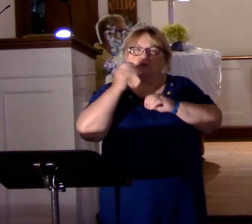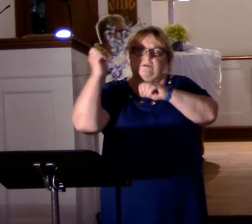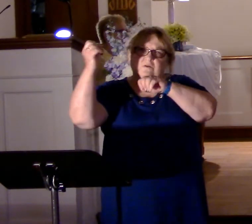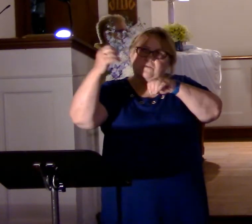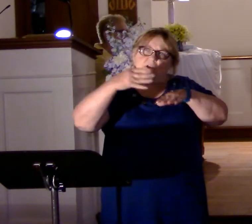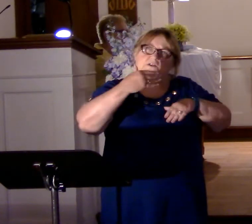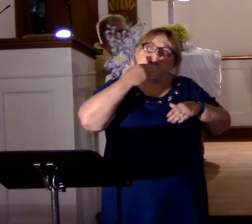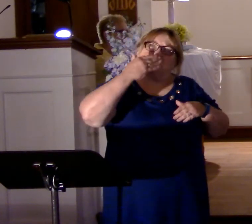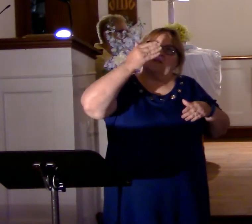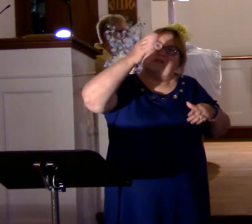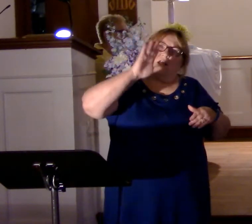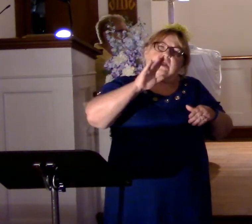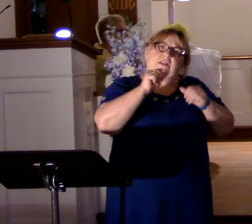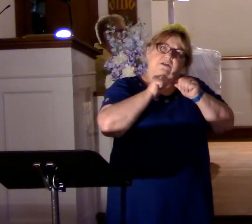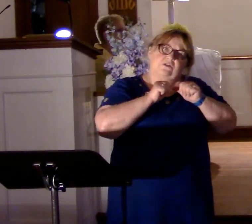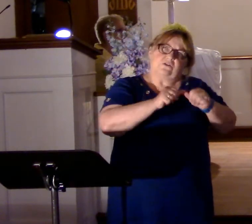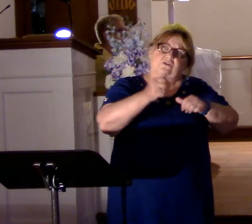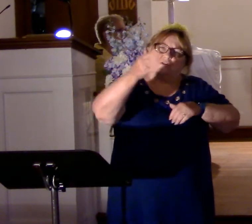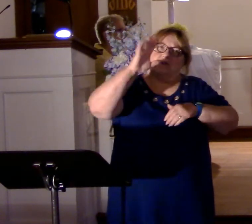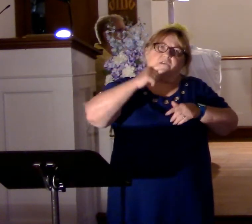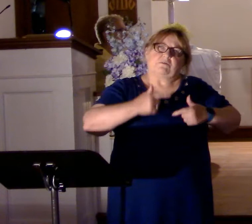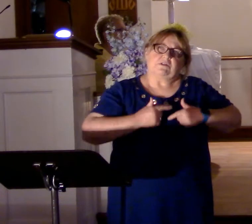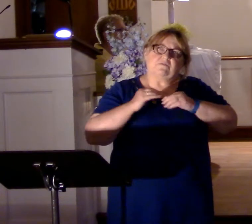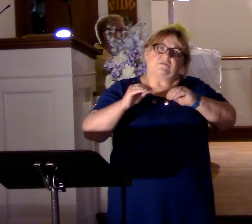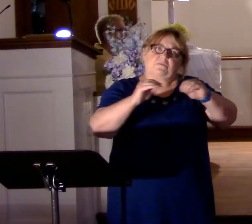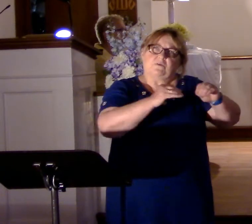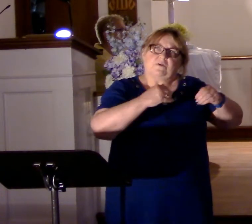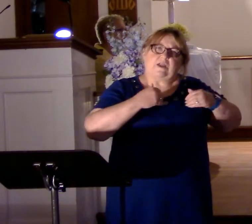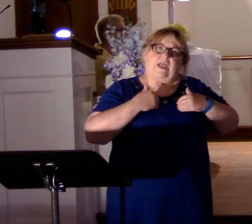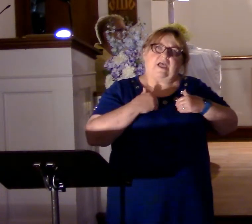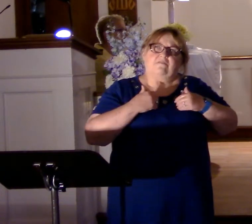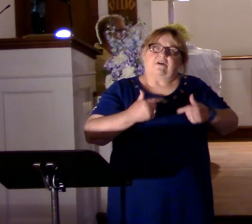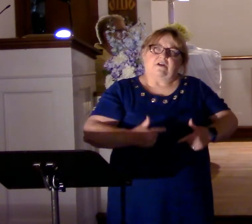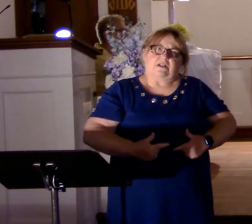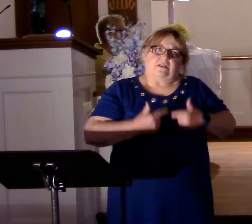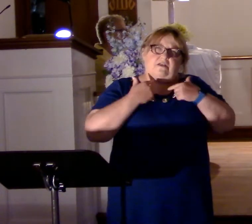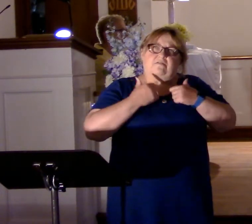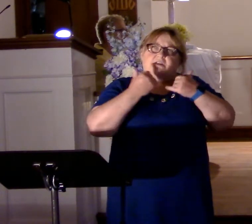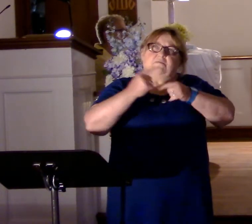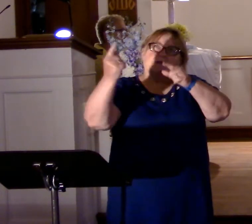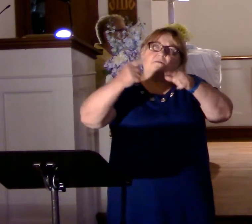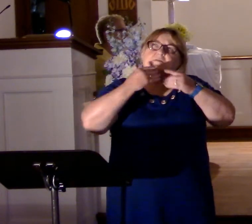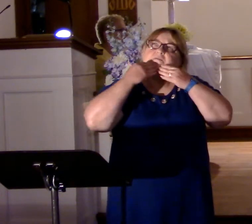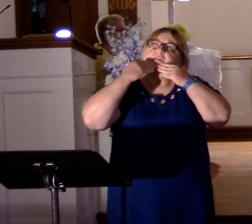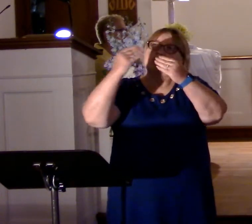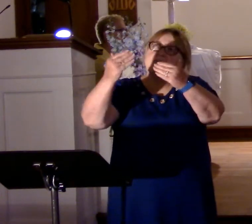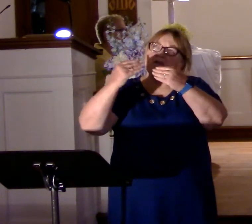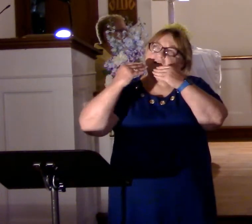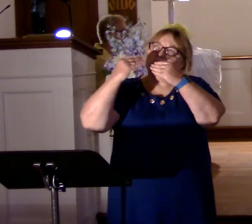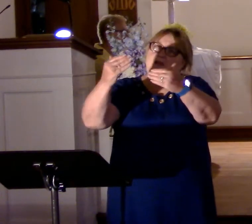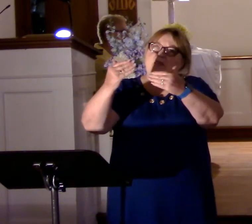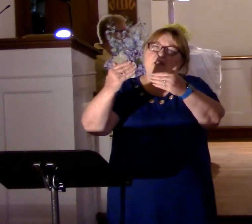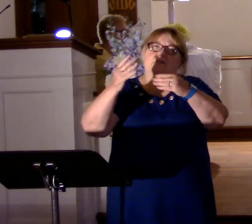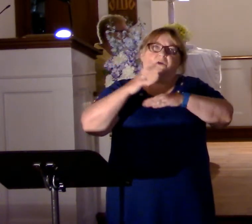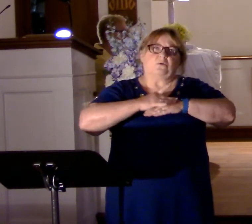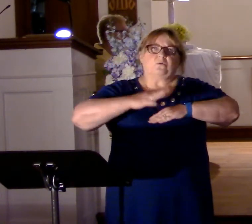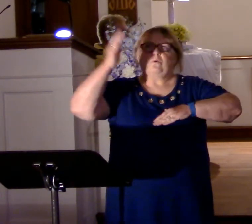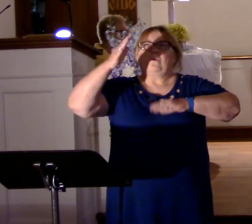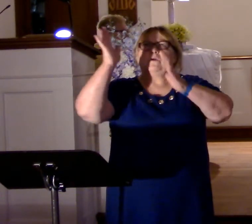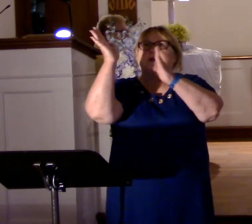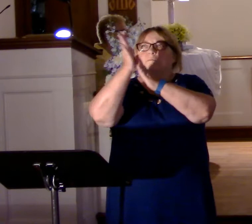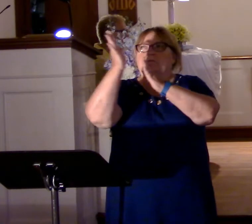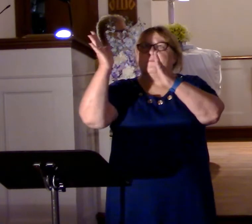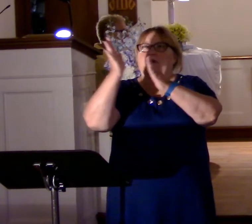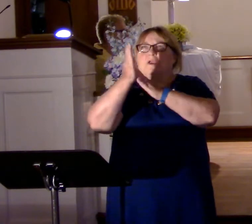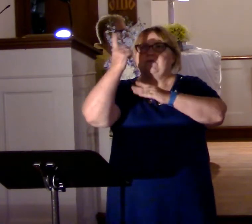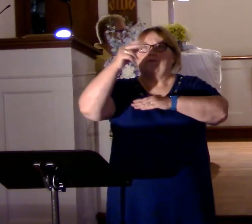eternal God, in whom we live and move and have our being, we've come to give you thanks and glory and